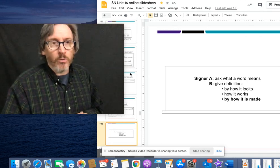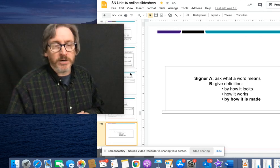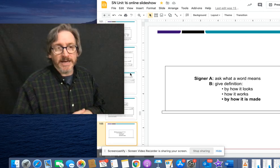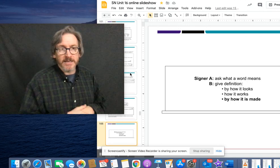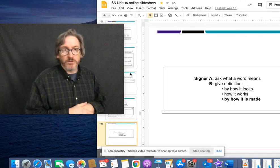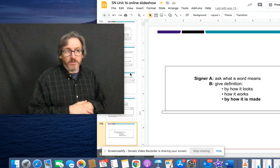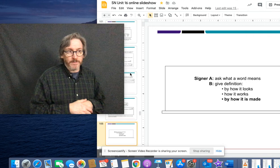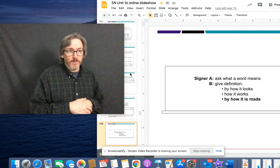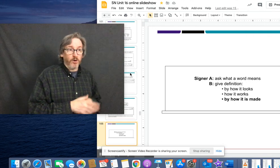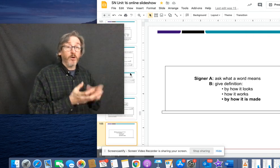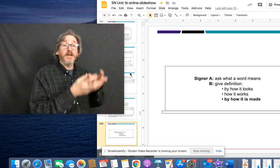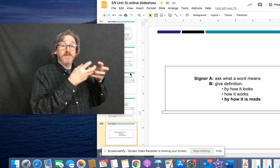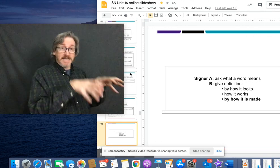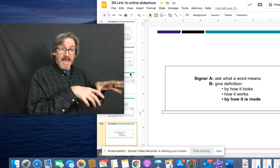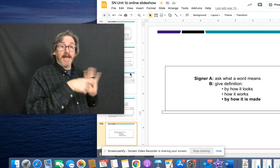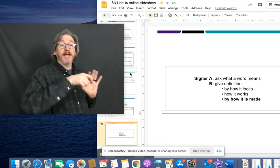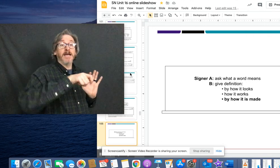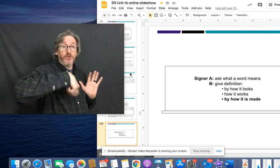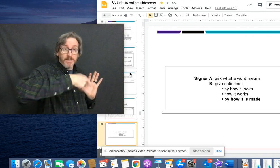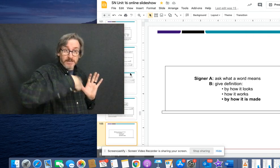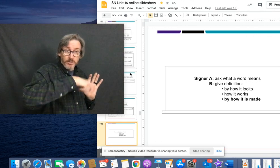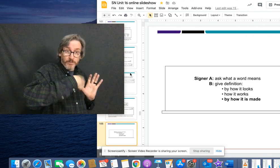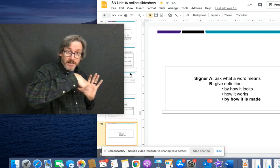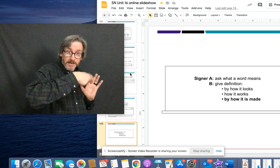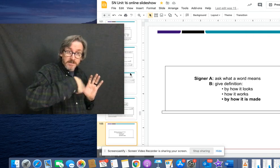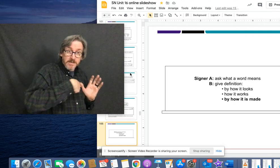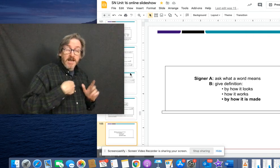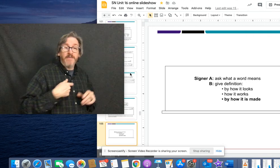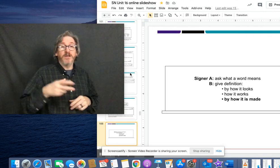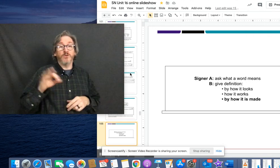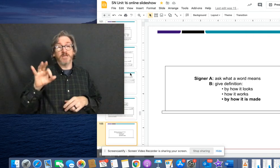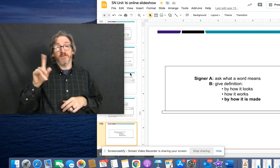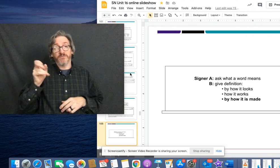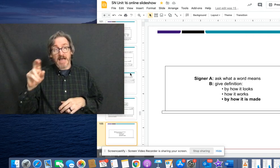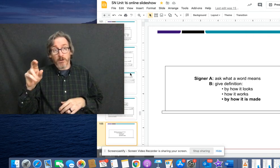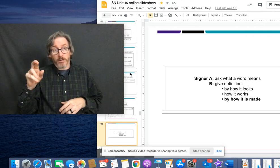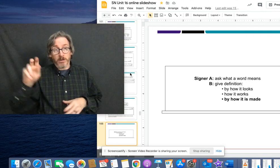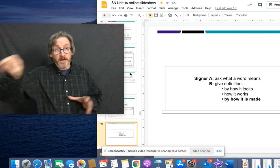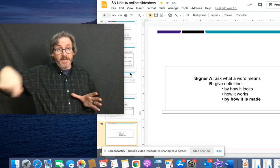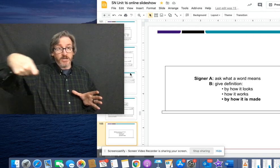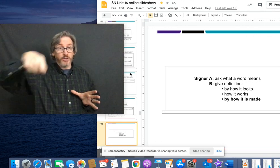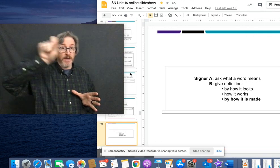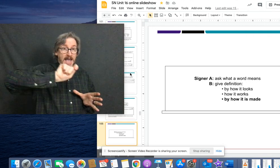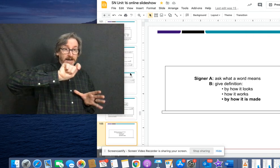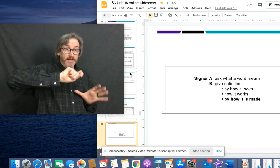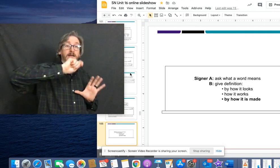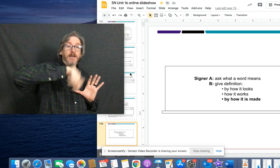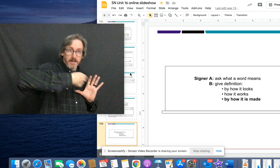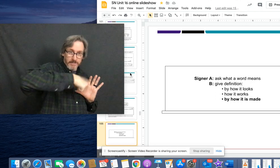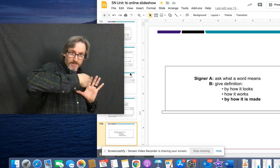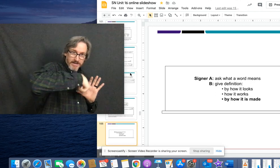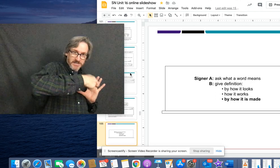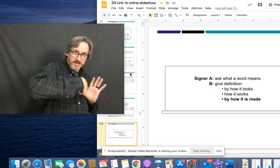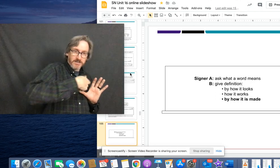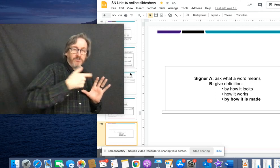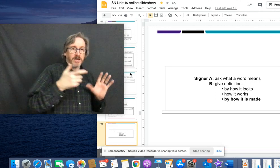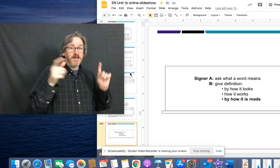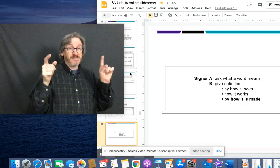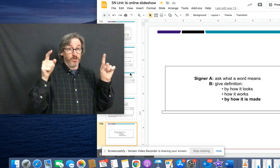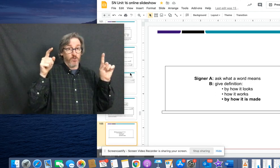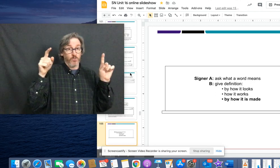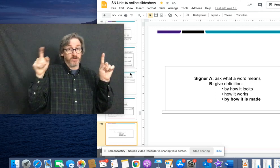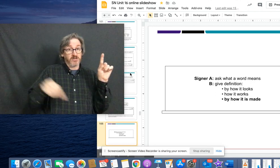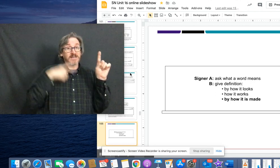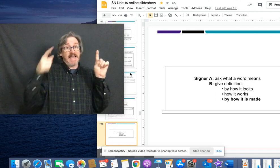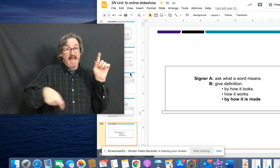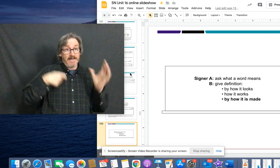Now we're getting into a little bit more, okay, you take an egg and you beat it, and then you take flour and you add it in and then mix it, right?